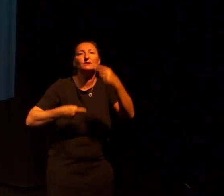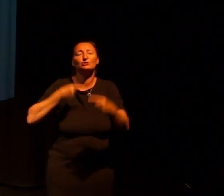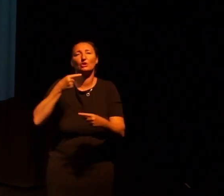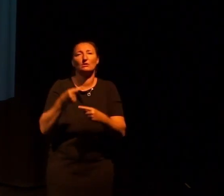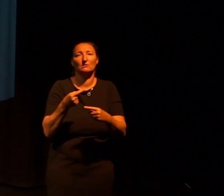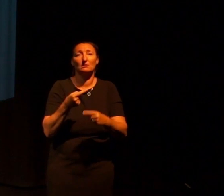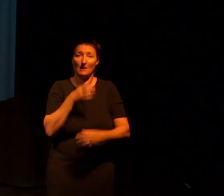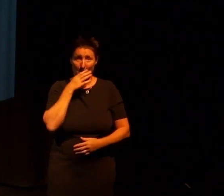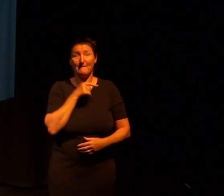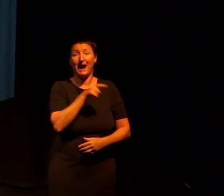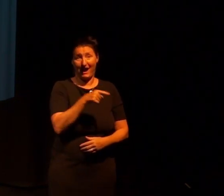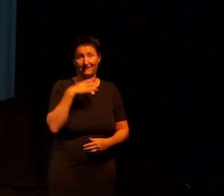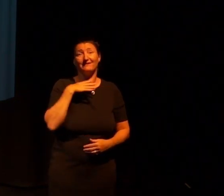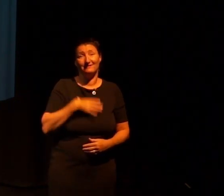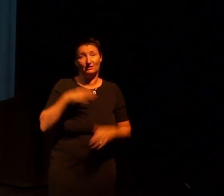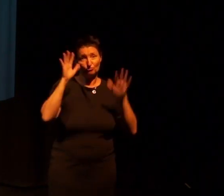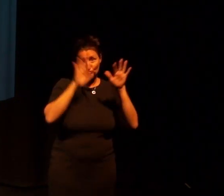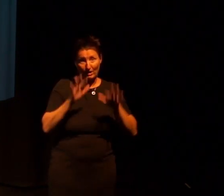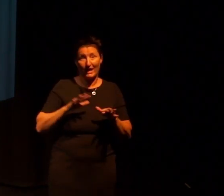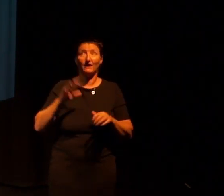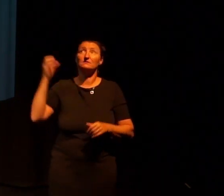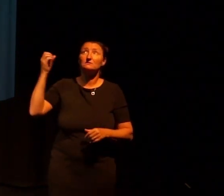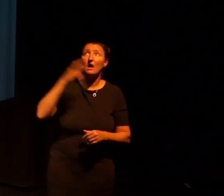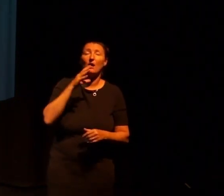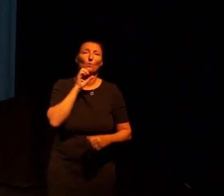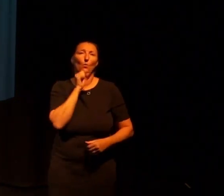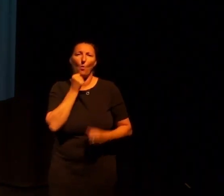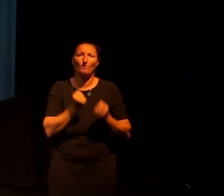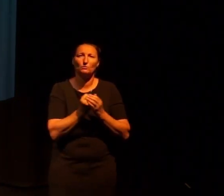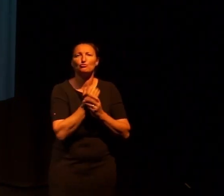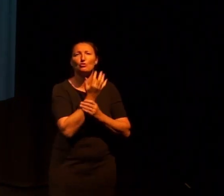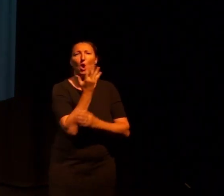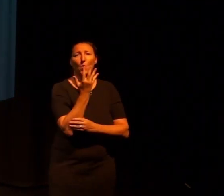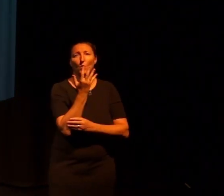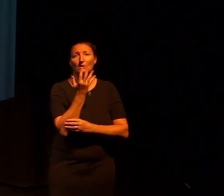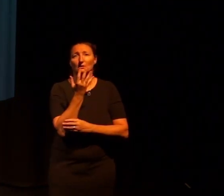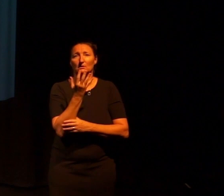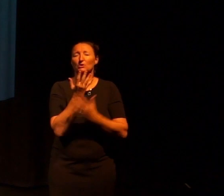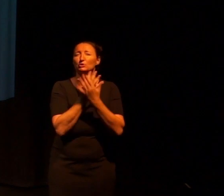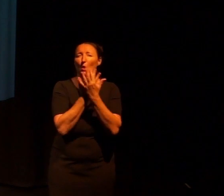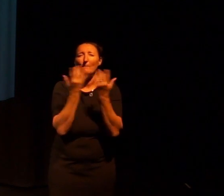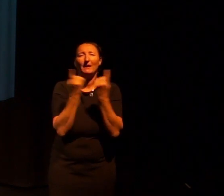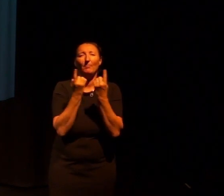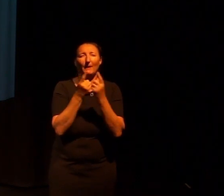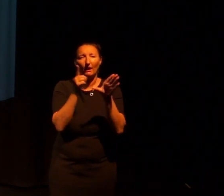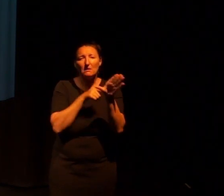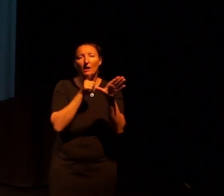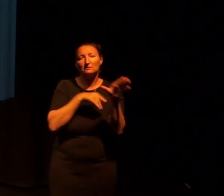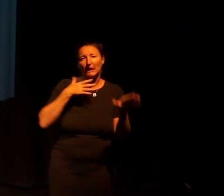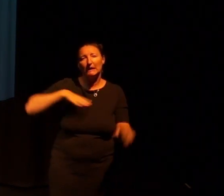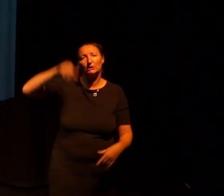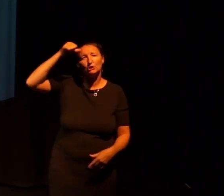Mankind too needs rain, sun, and warmth to grow. So many things a youngster needs to know before they